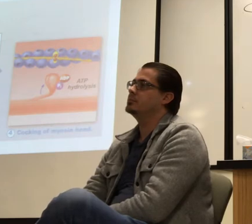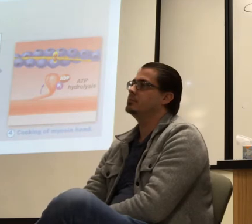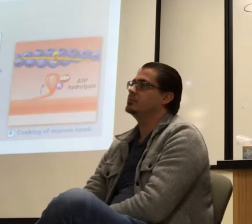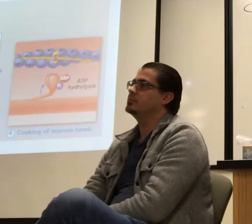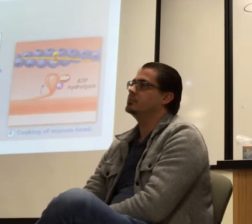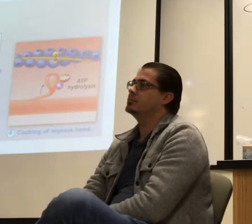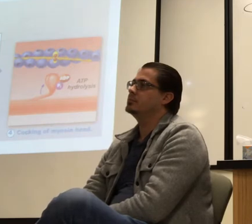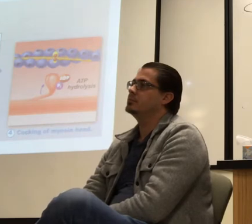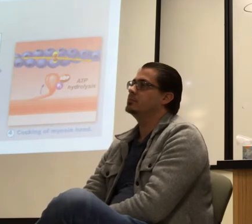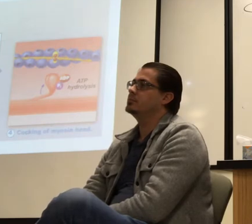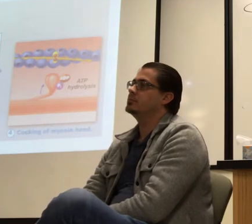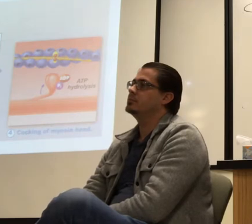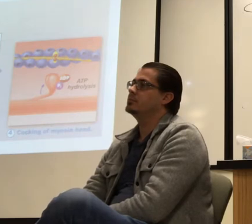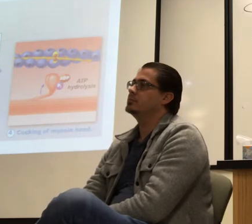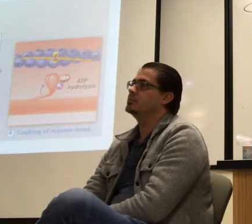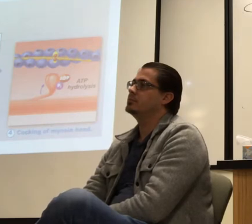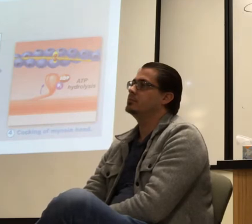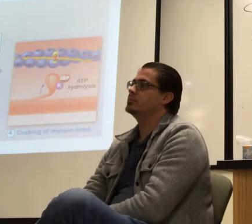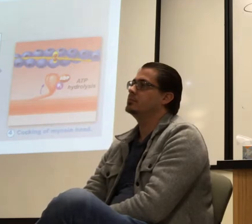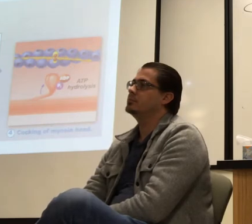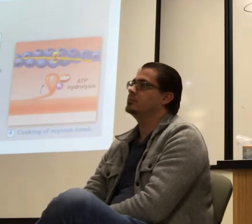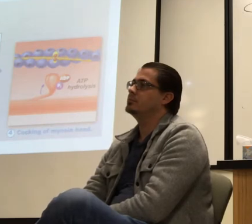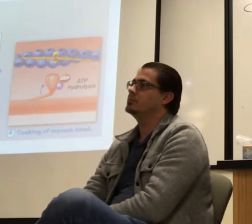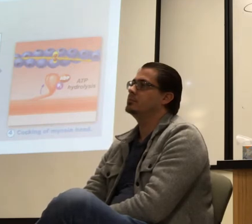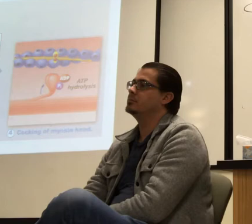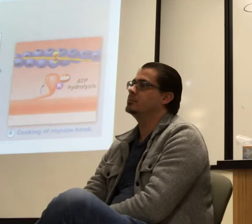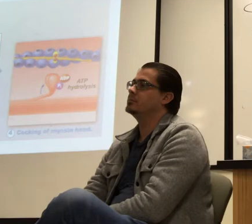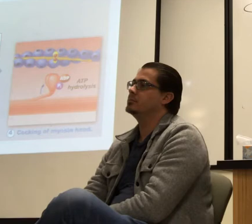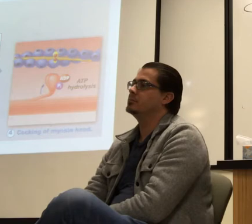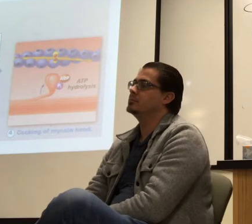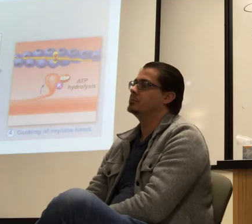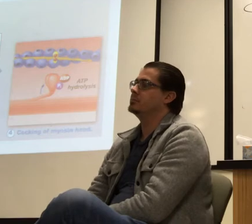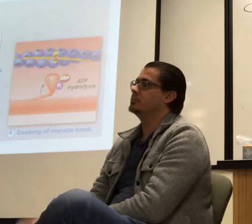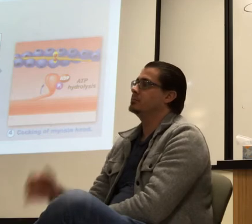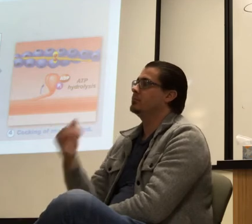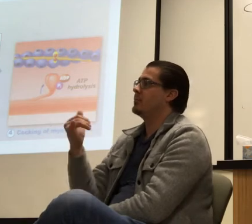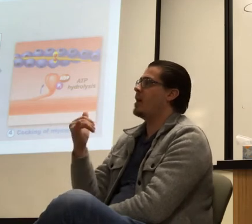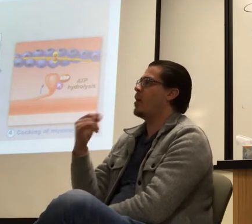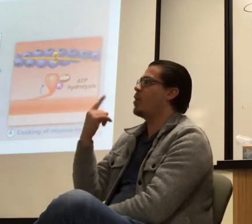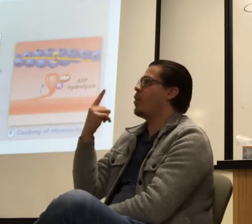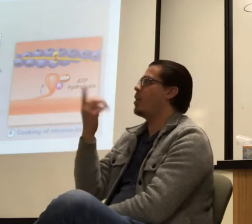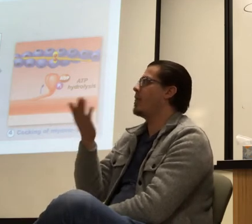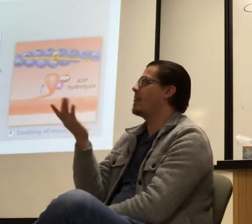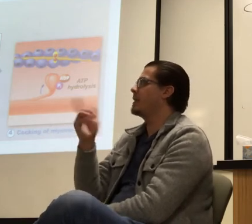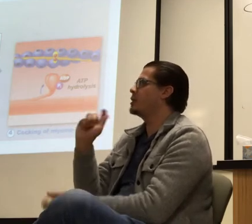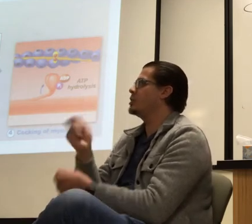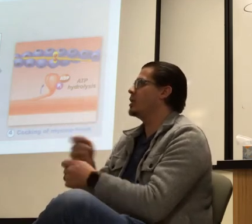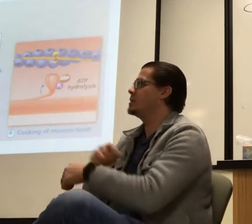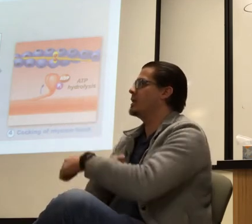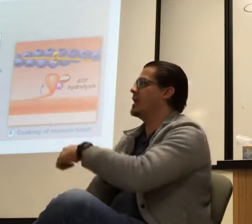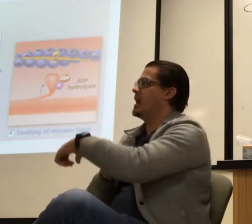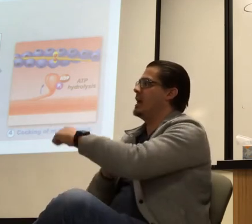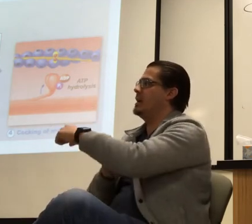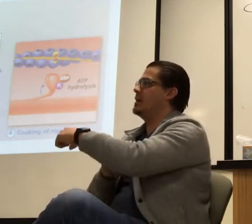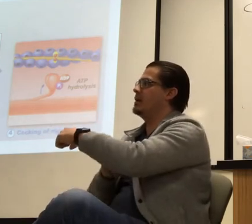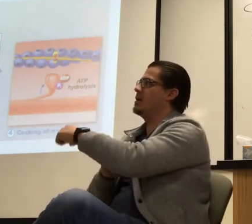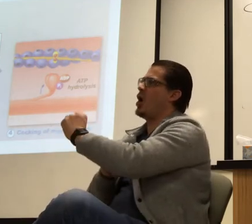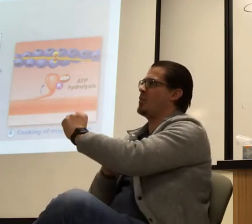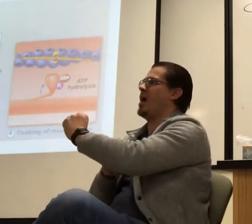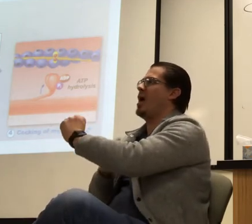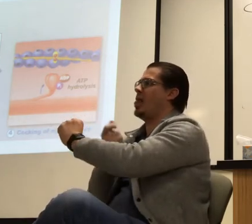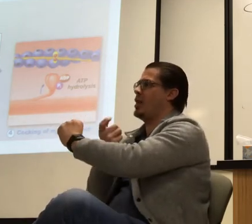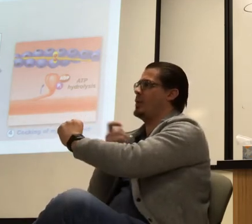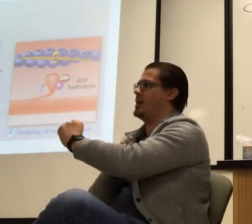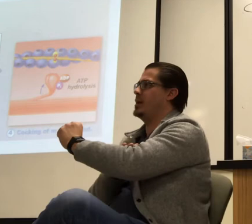So it looks like the only thing that really changed was the head kind of cocked back,